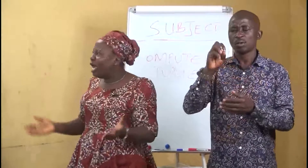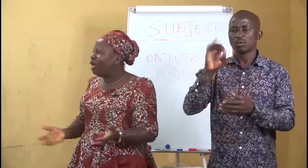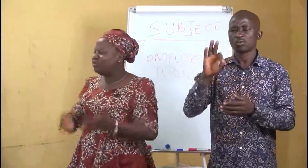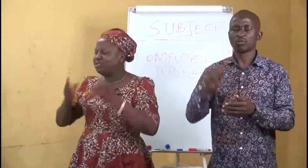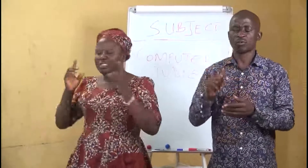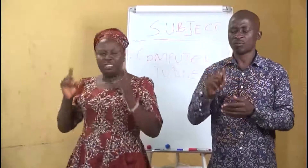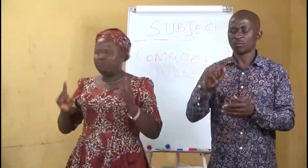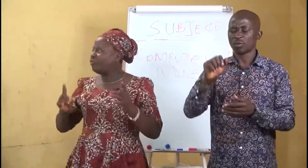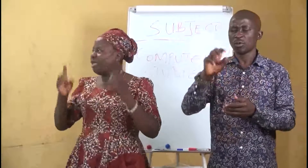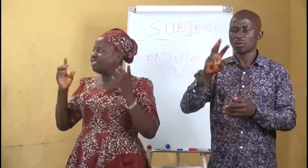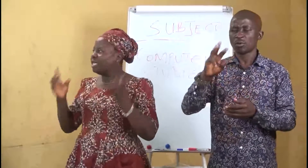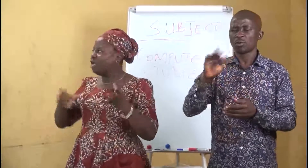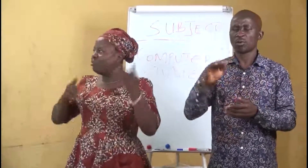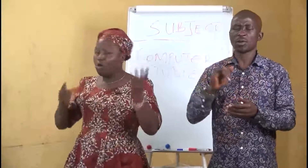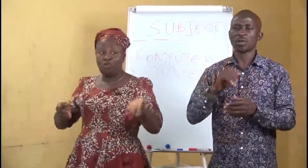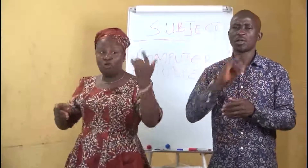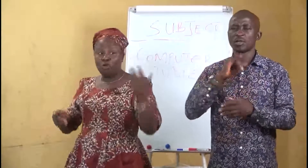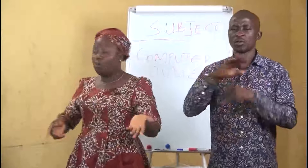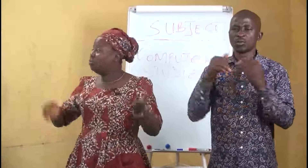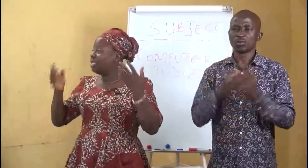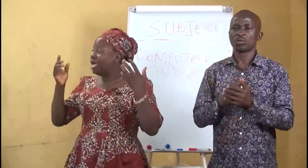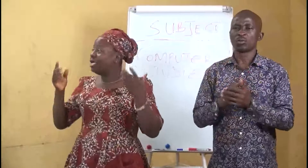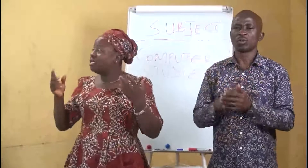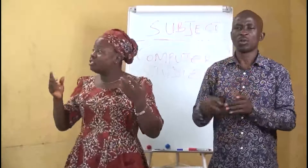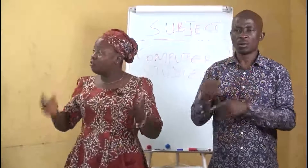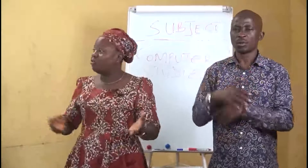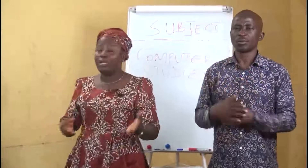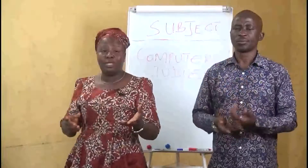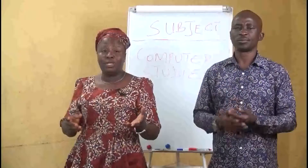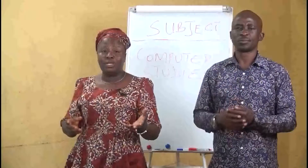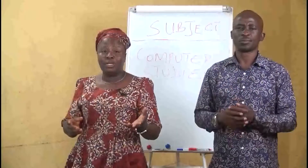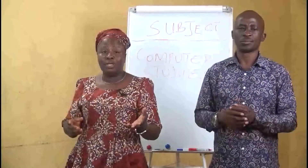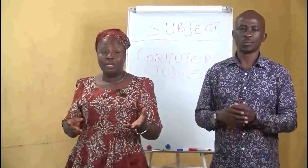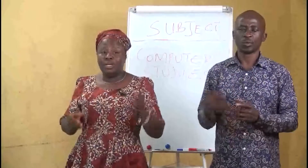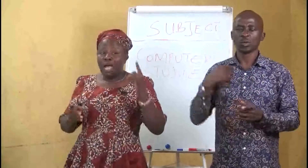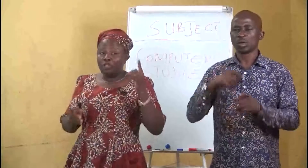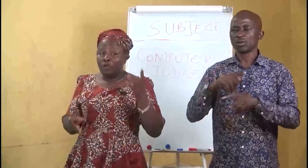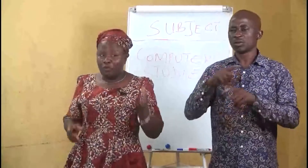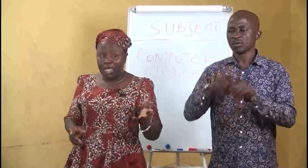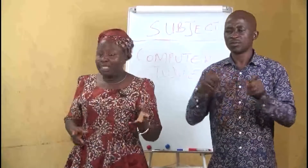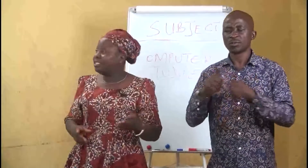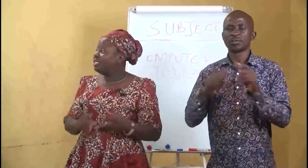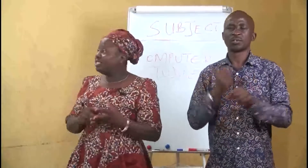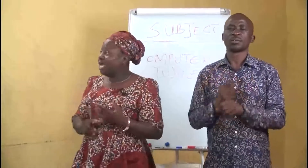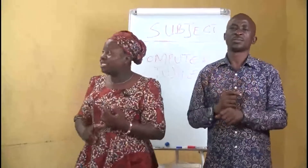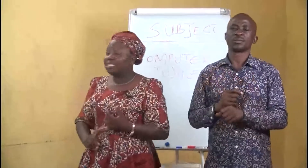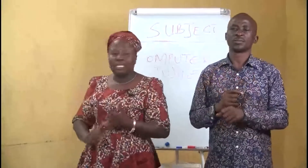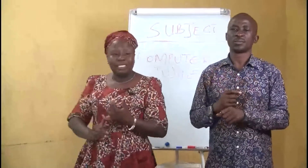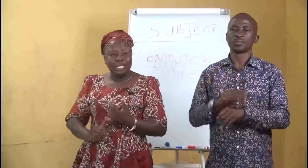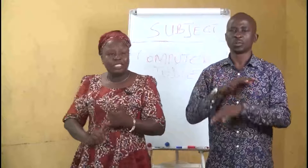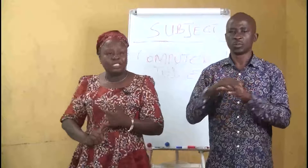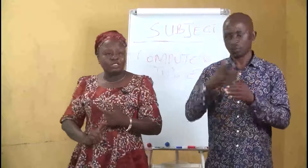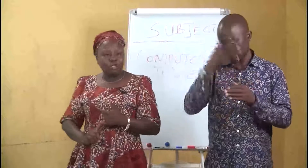we have different type of computer software. And don't forget